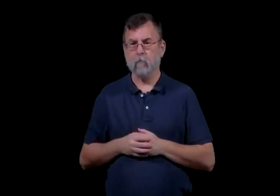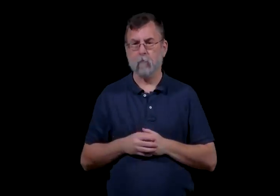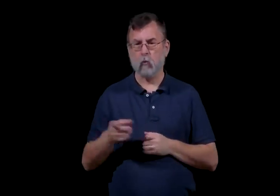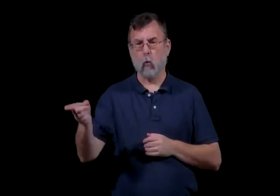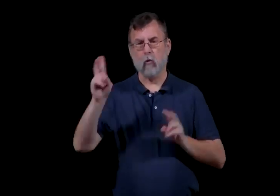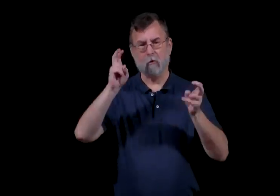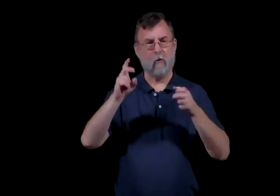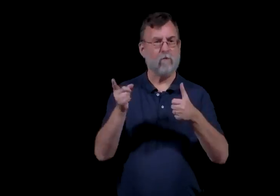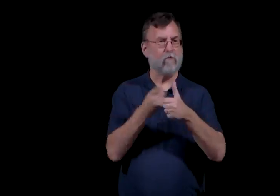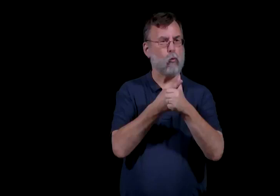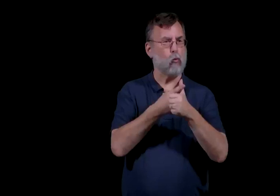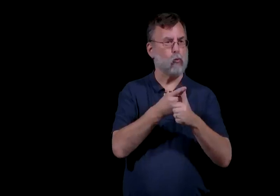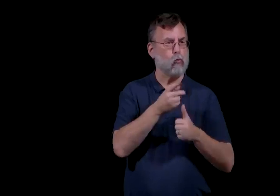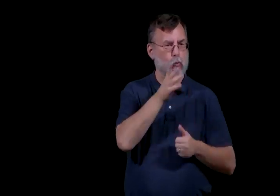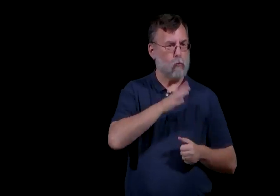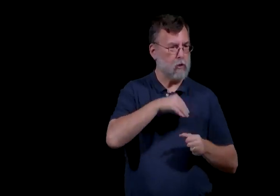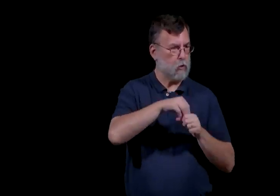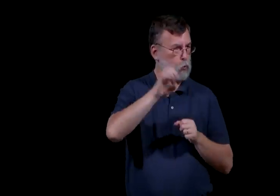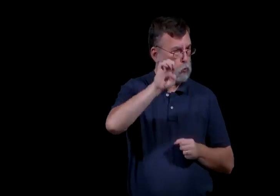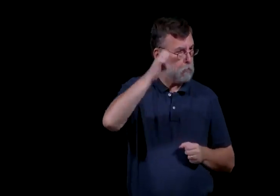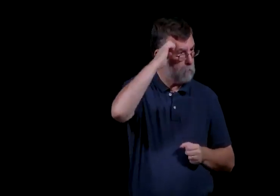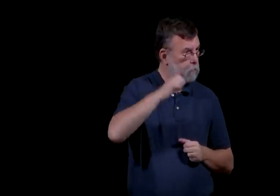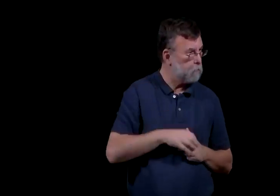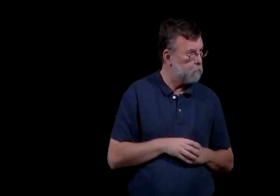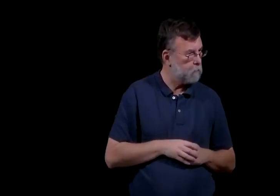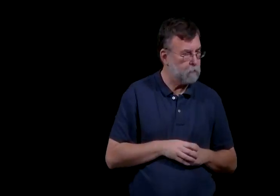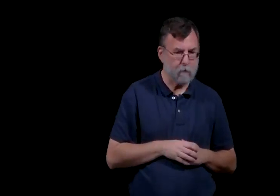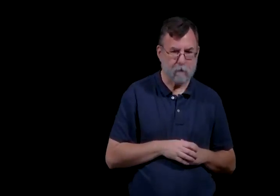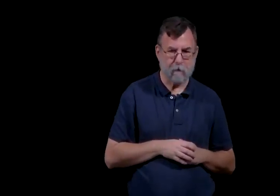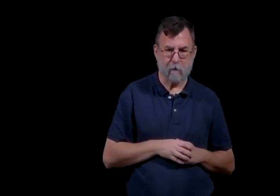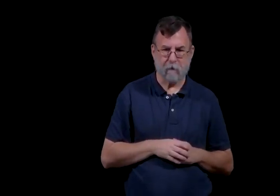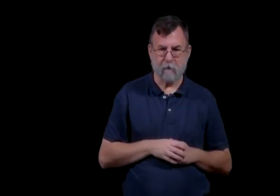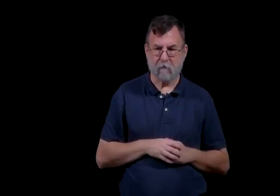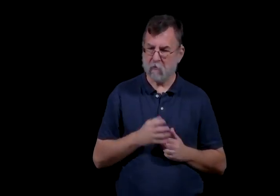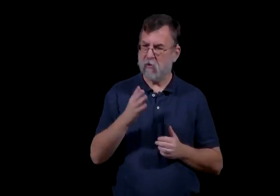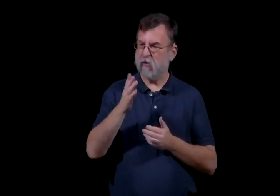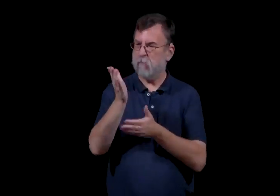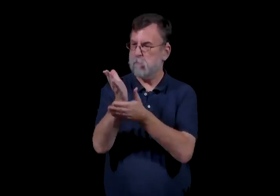her. So she was the first woman in Europe to become a Christian.